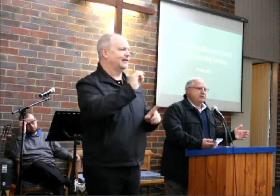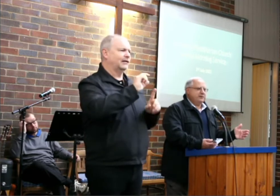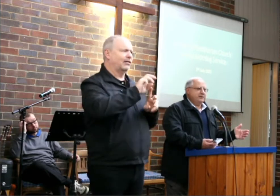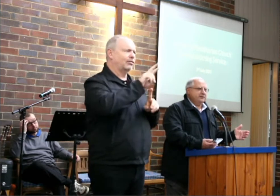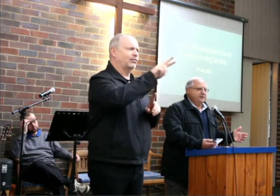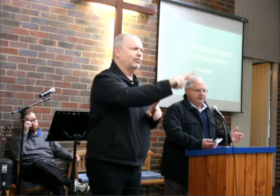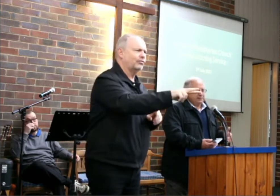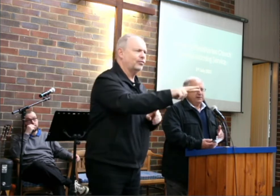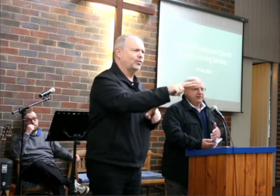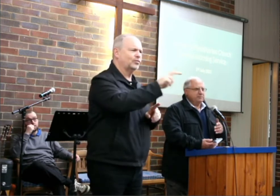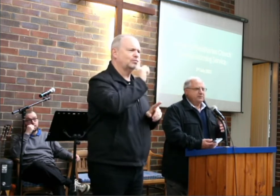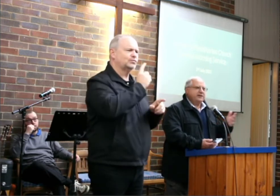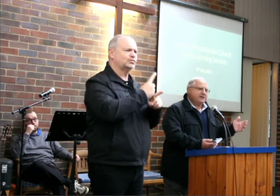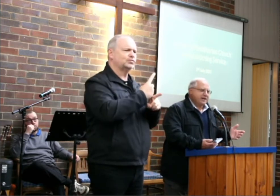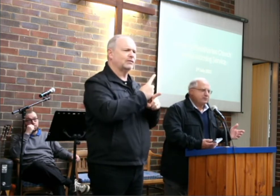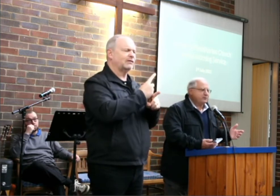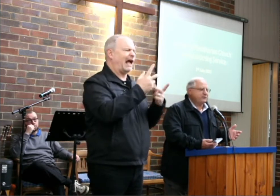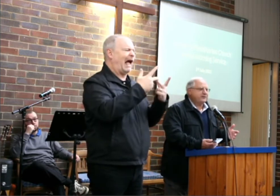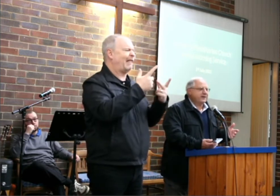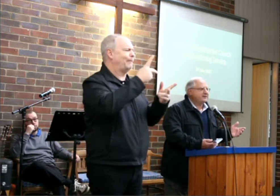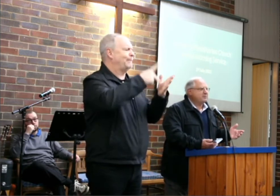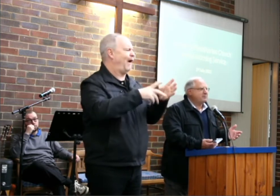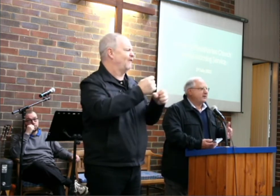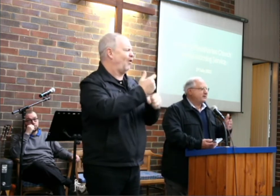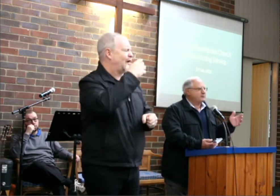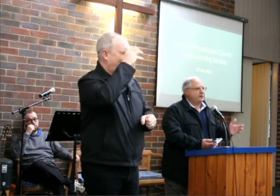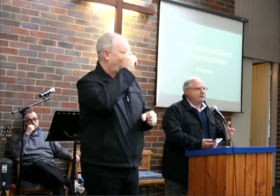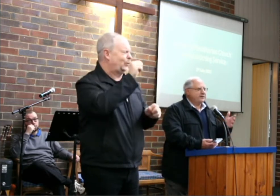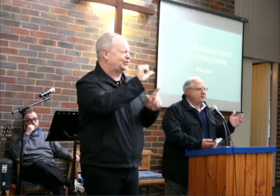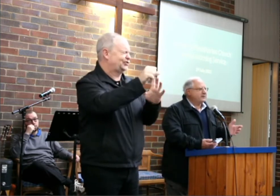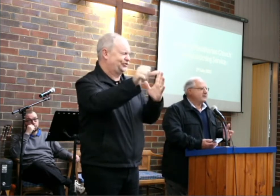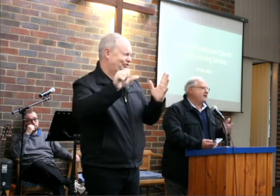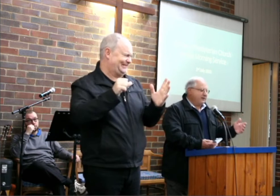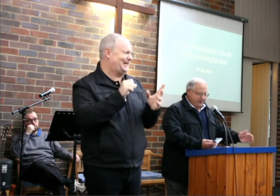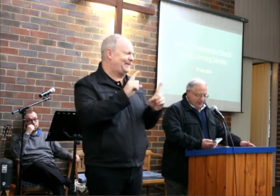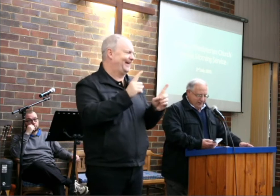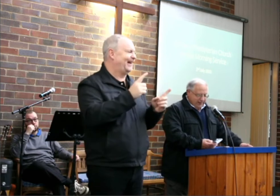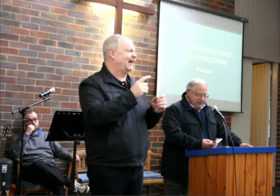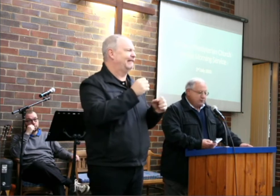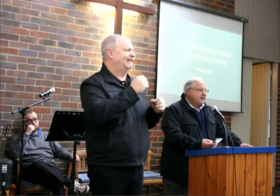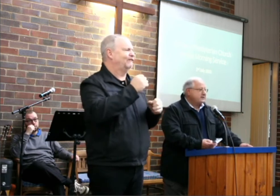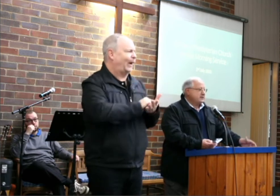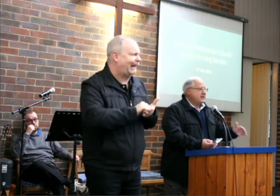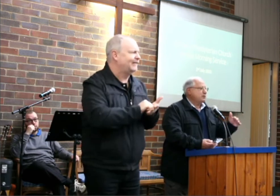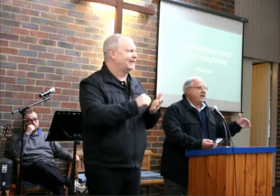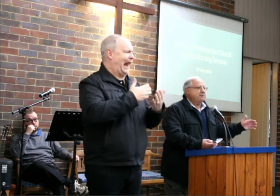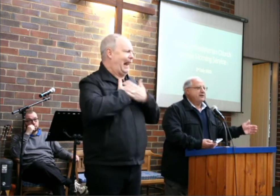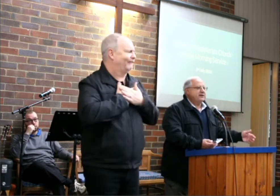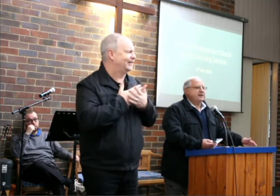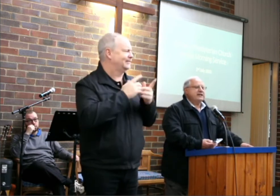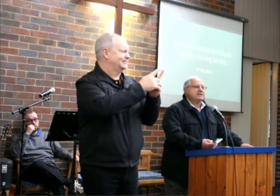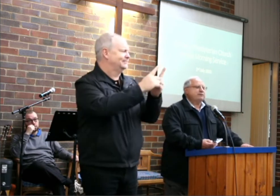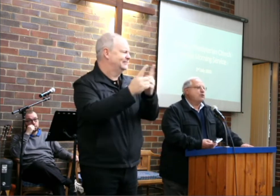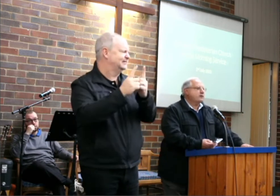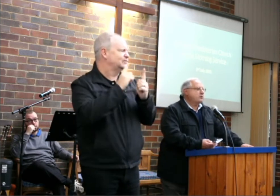Greg will be speaking about another attribute of God. I can't remember, God is forgiving or God is loving. So that will be happening